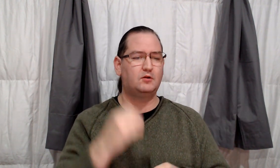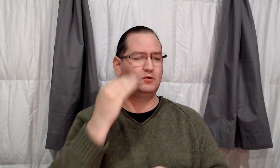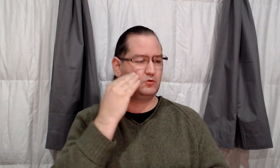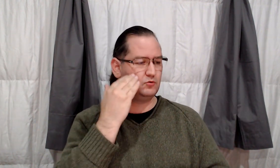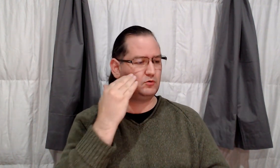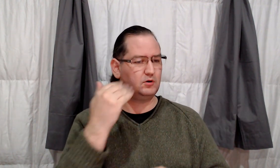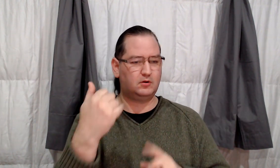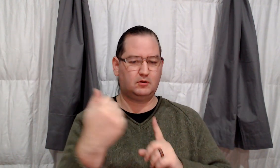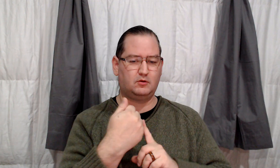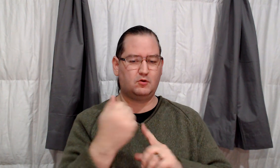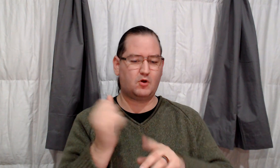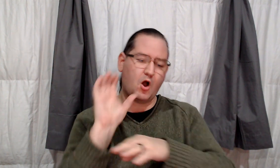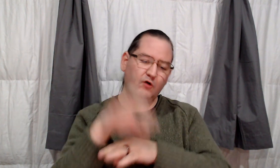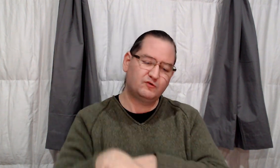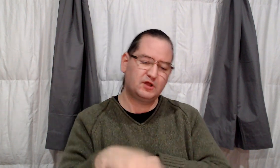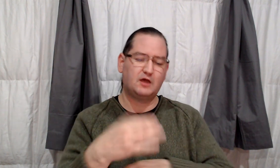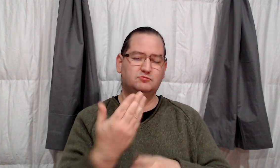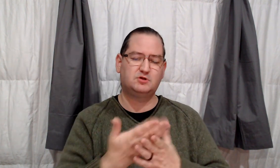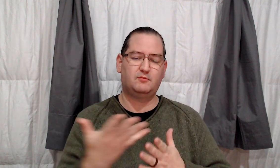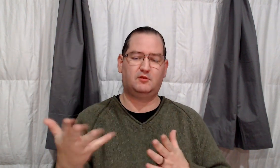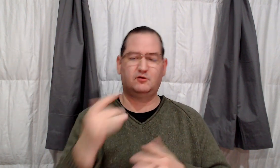for yourself, for your future,